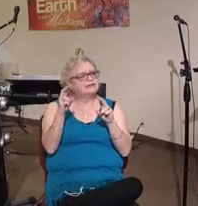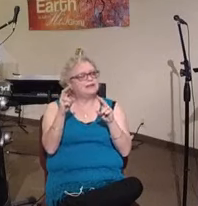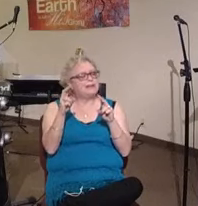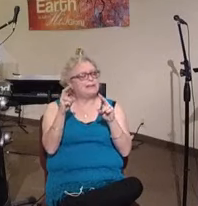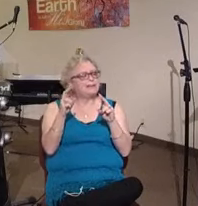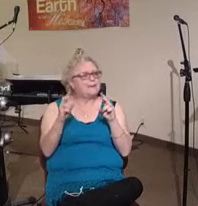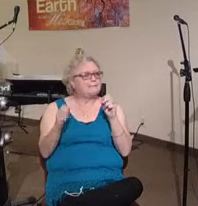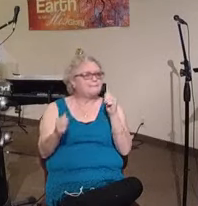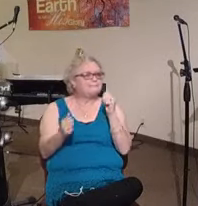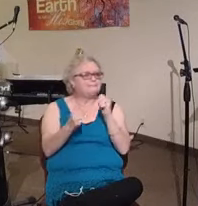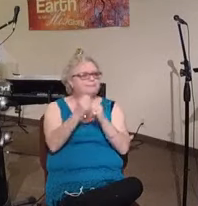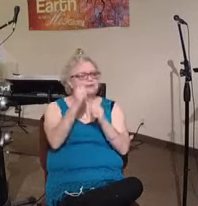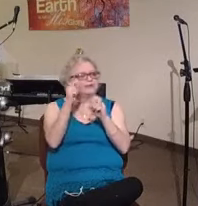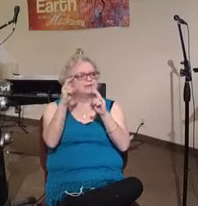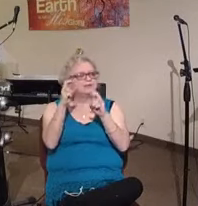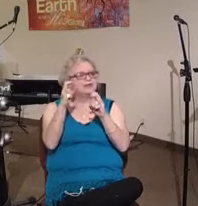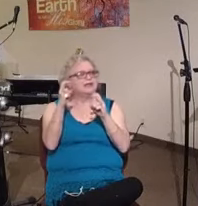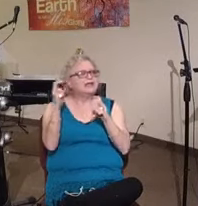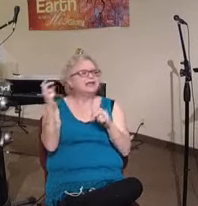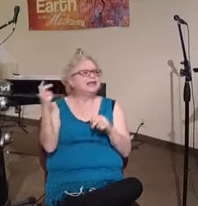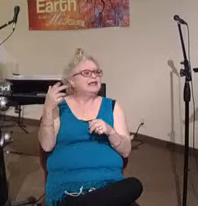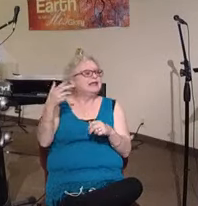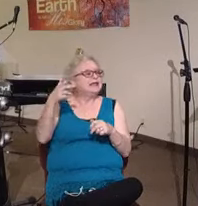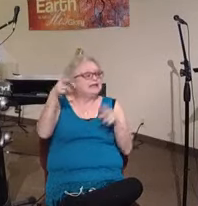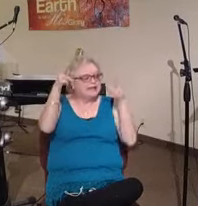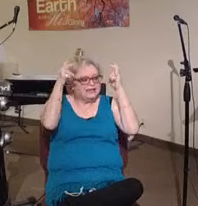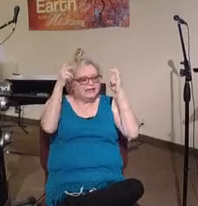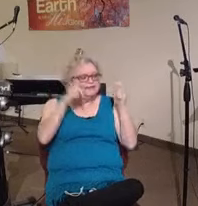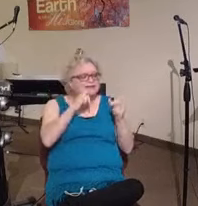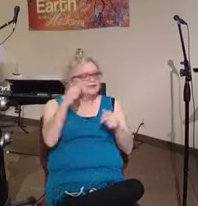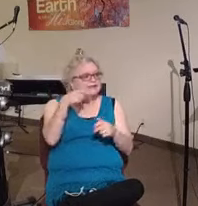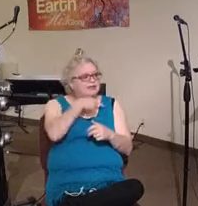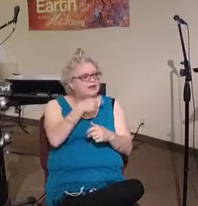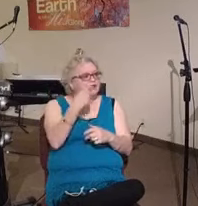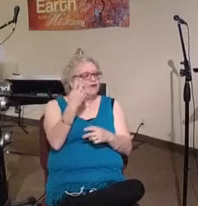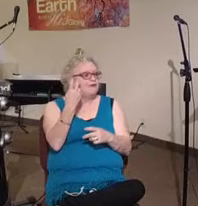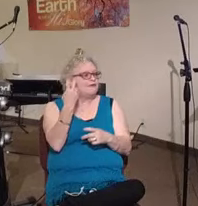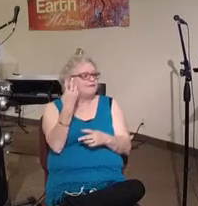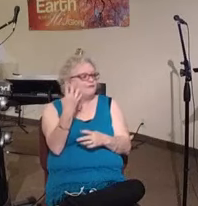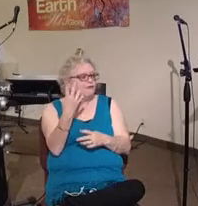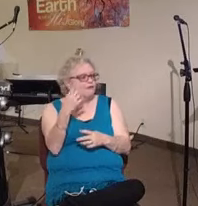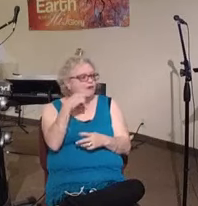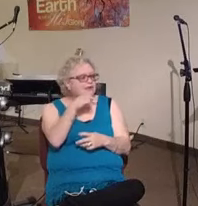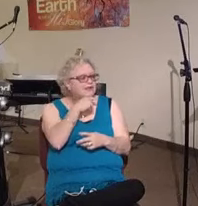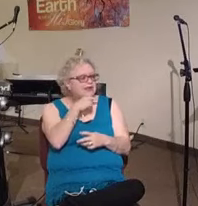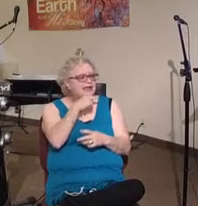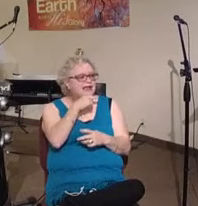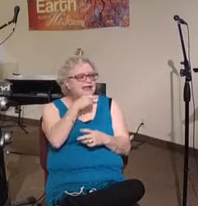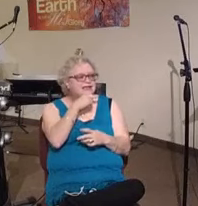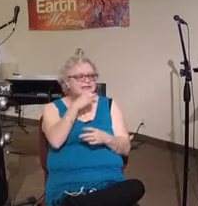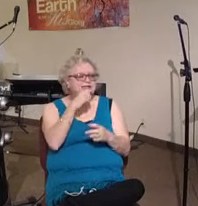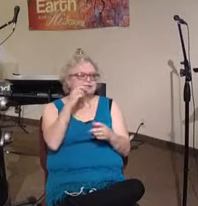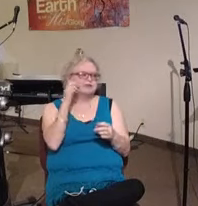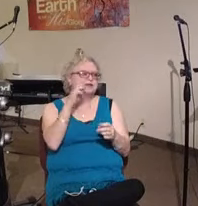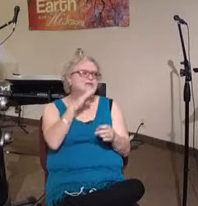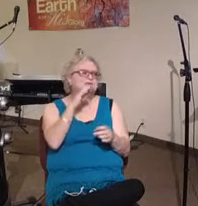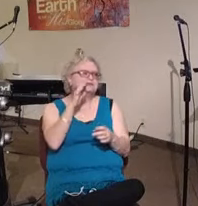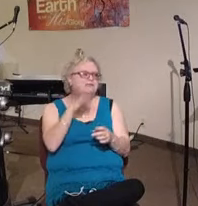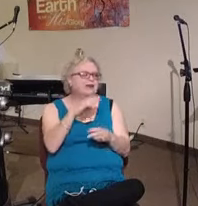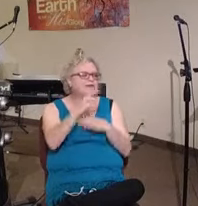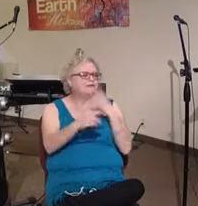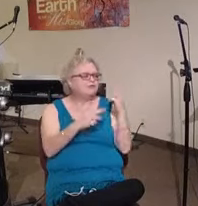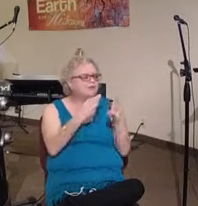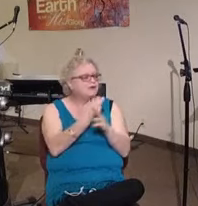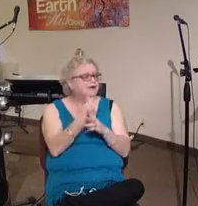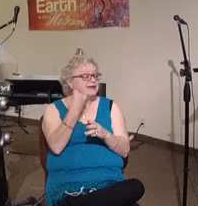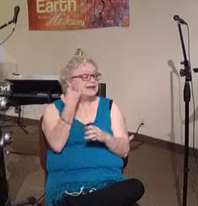main title this morning, the devil is a liar, but then there are four lies that ruin the world. And